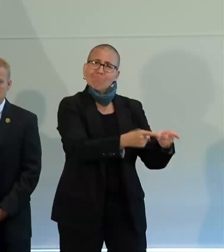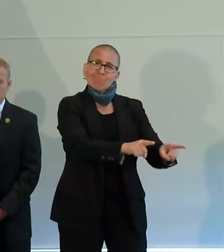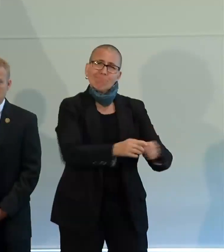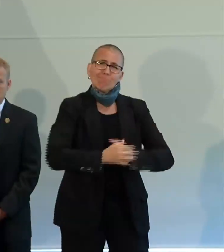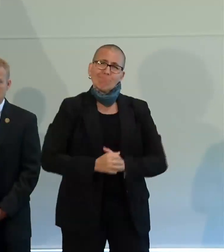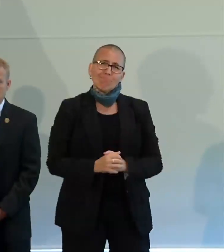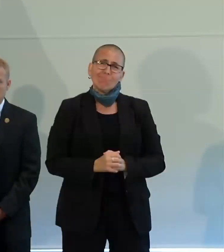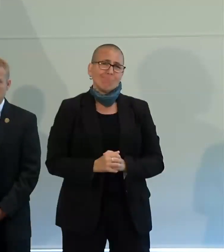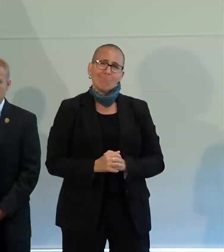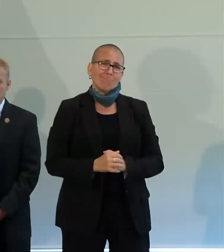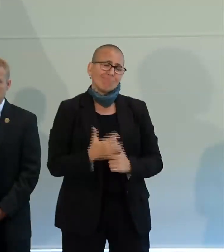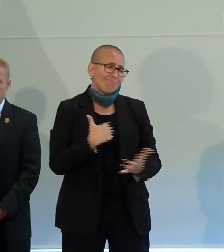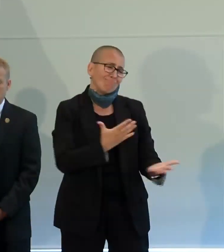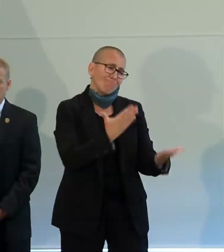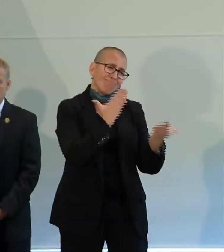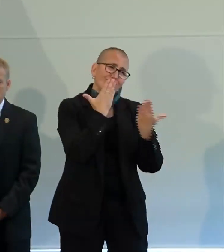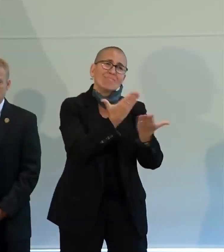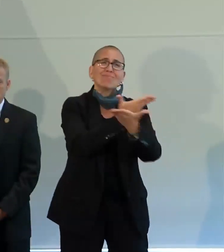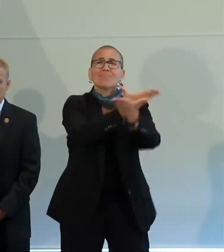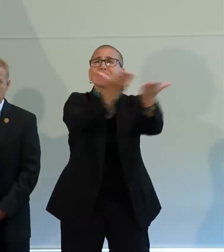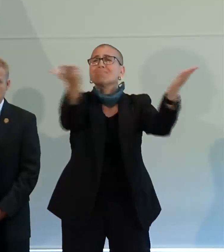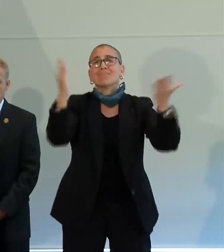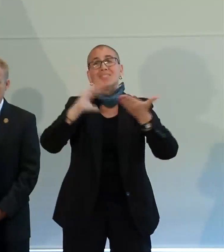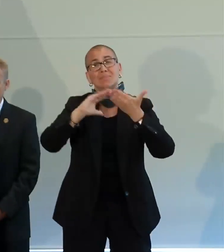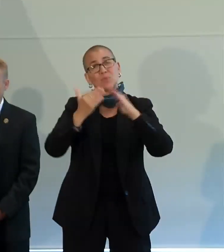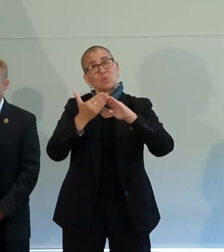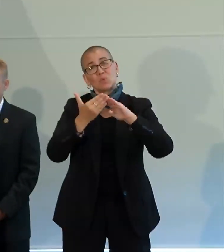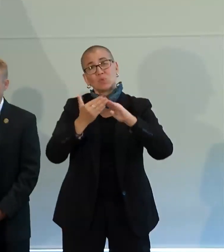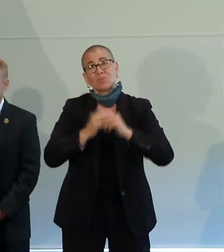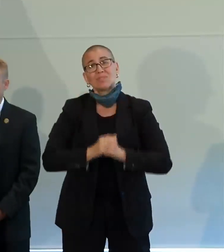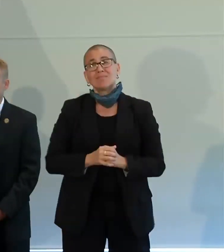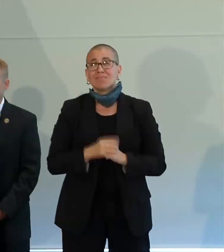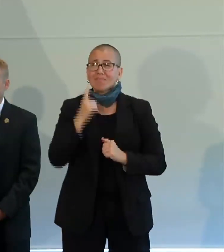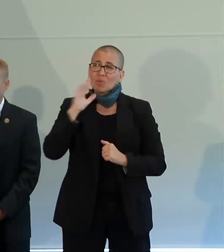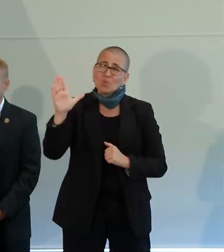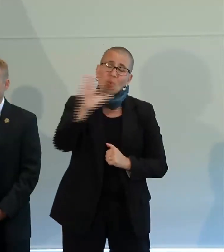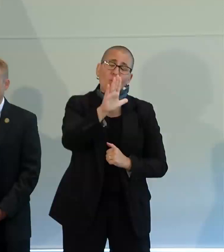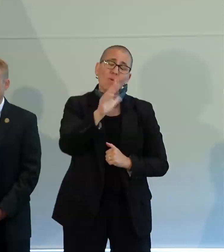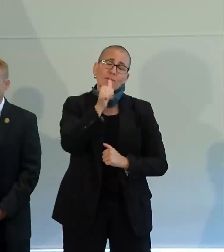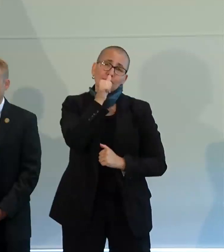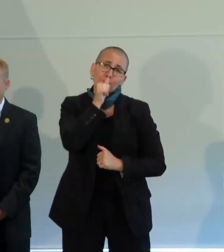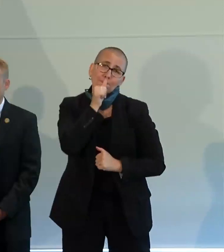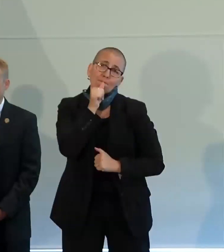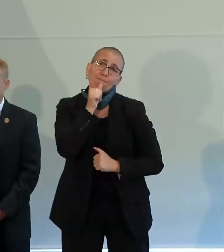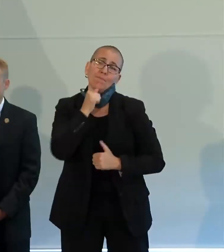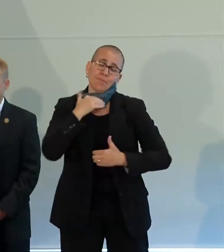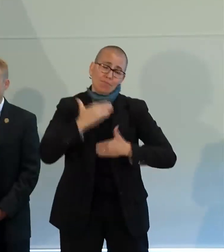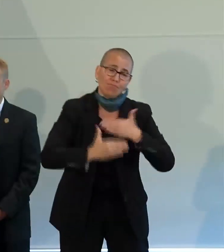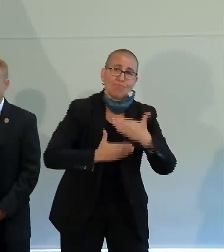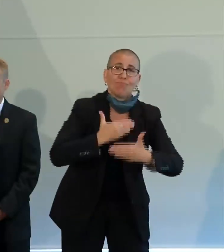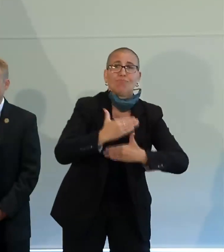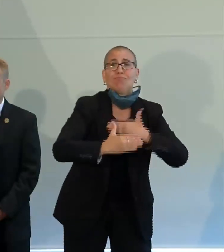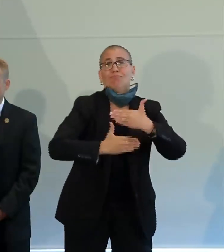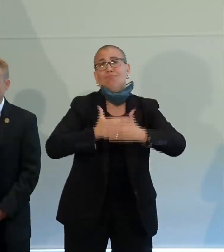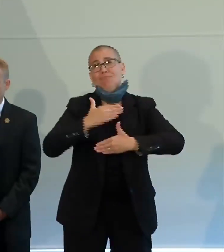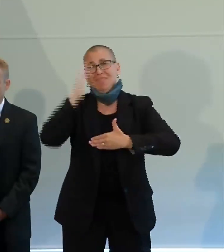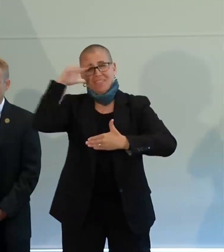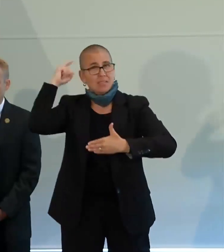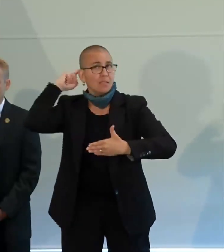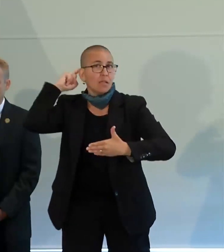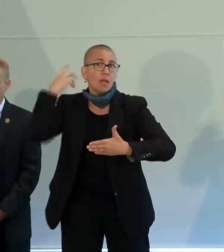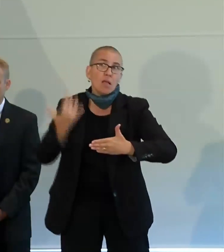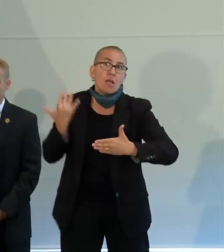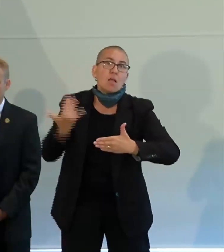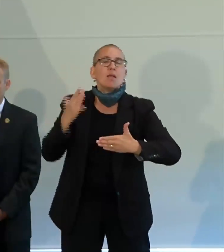the community for their patience in allowing us the time and space we need over these days to lay these charges.